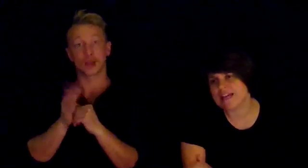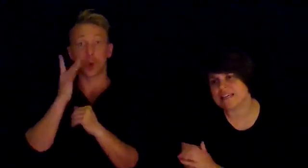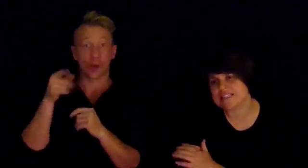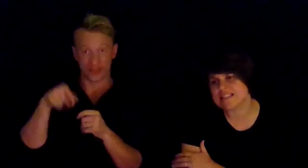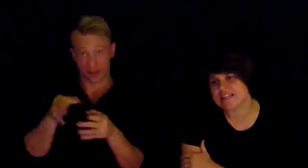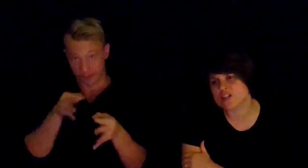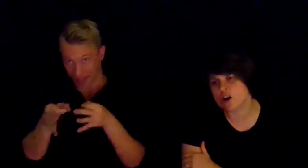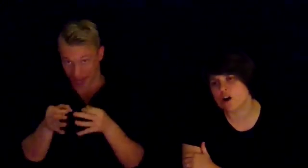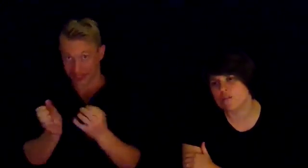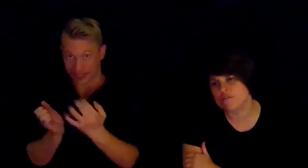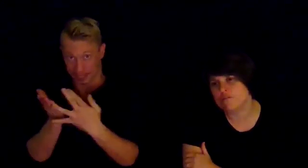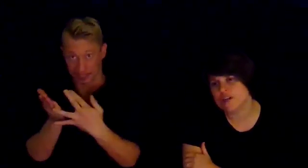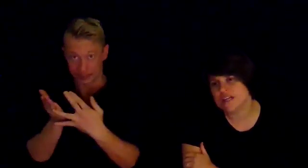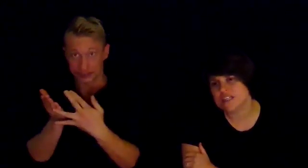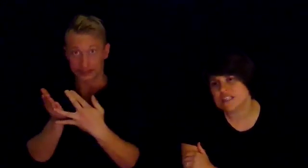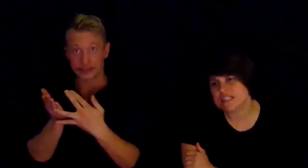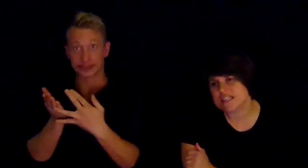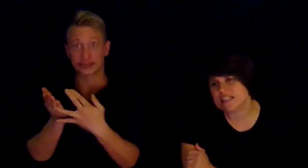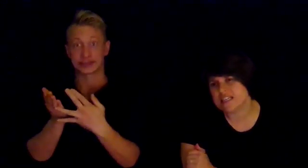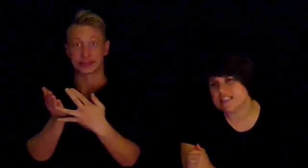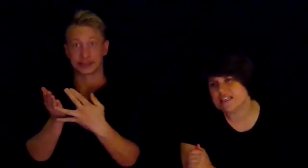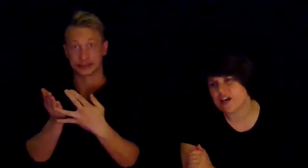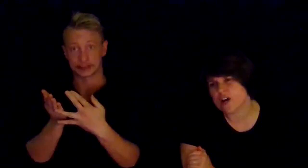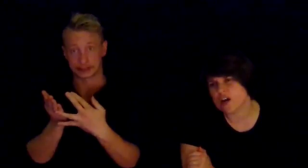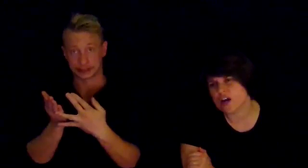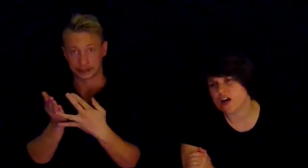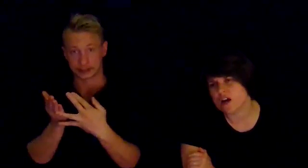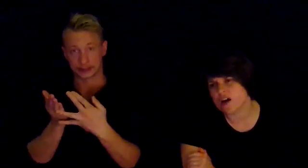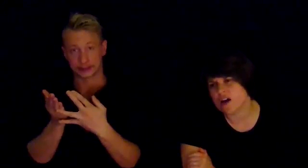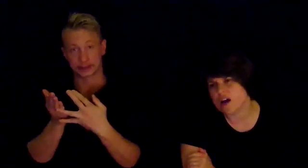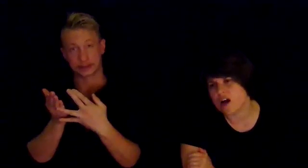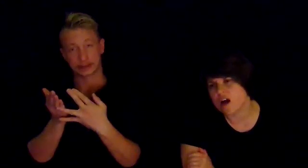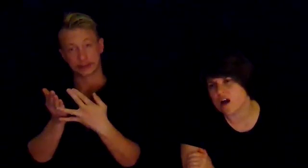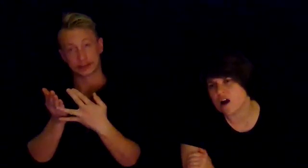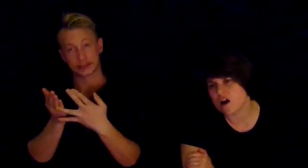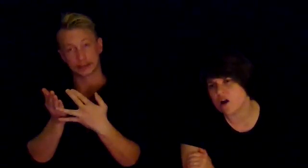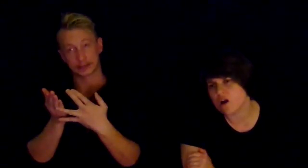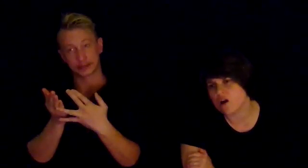When that plan gets sent off, is there